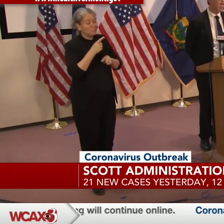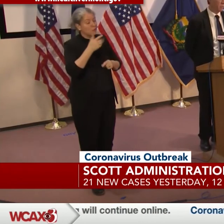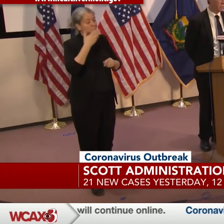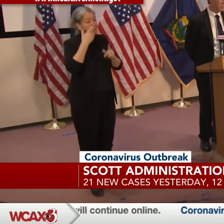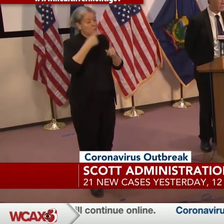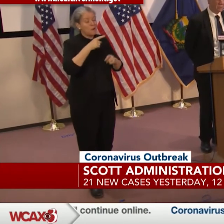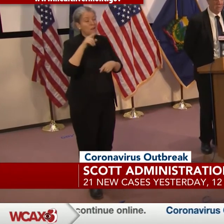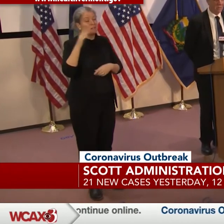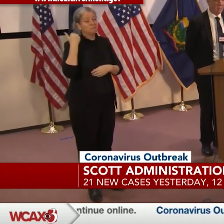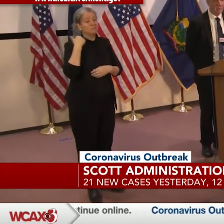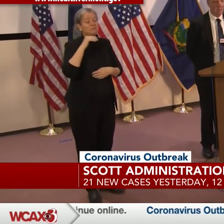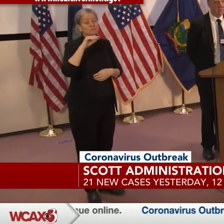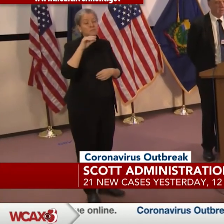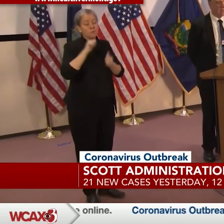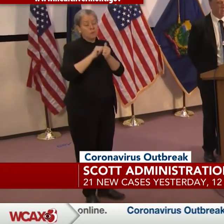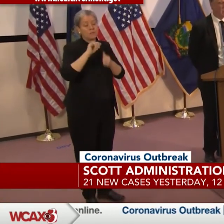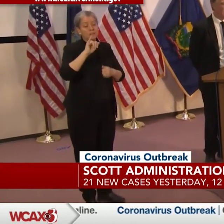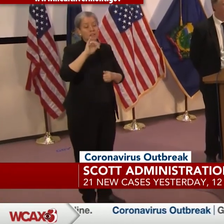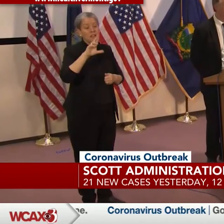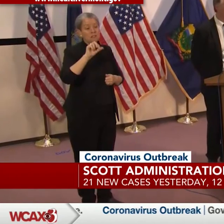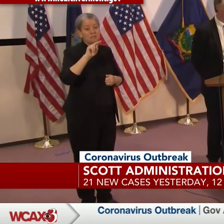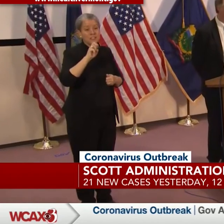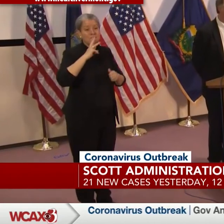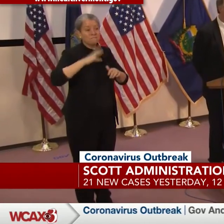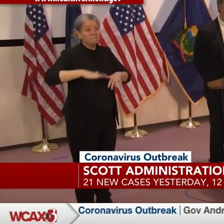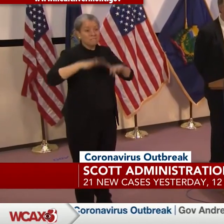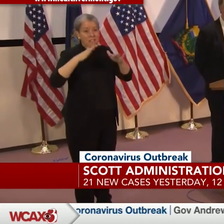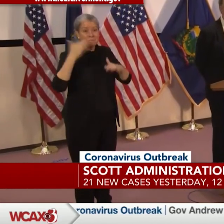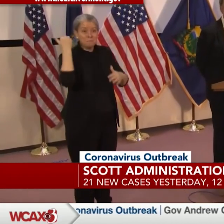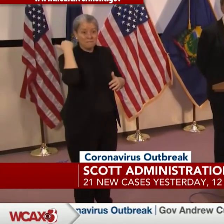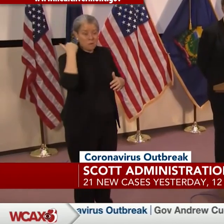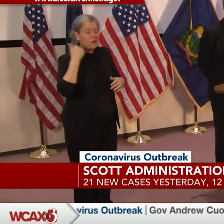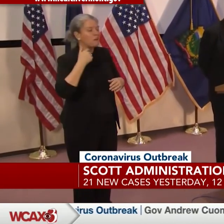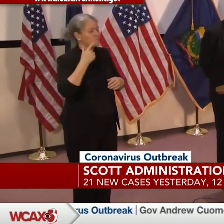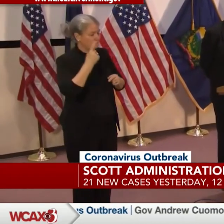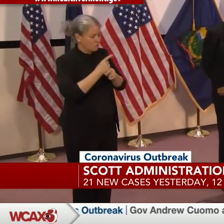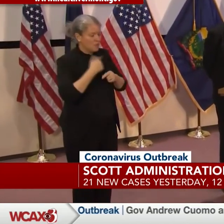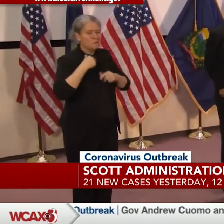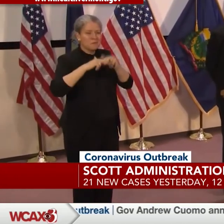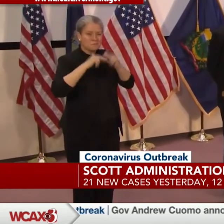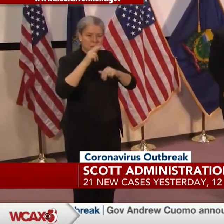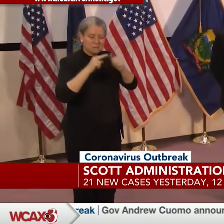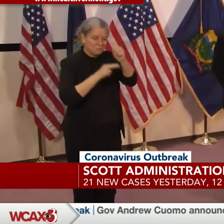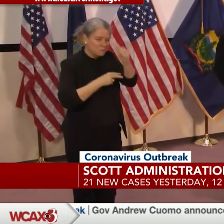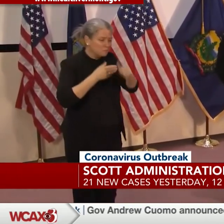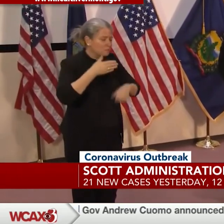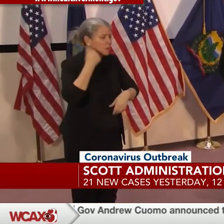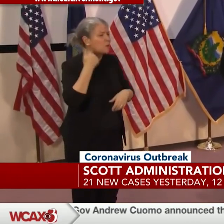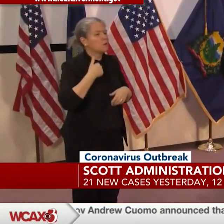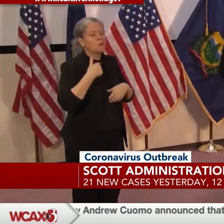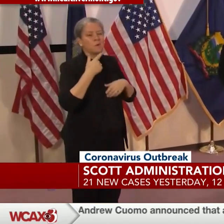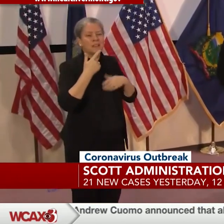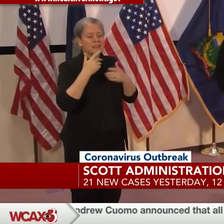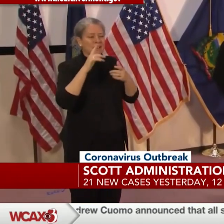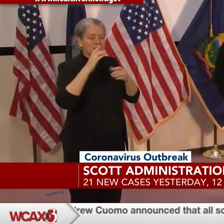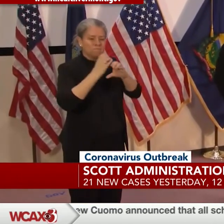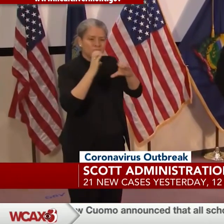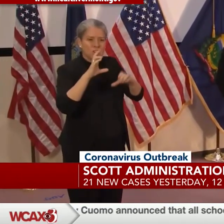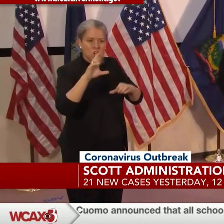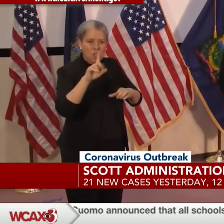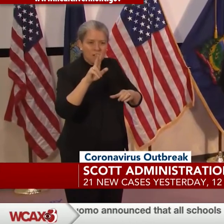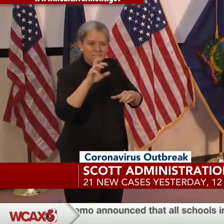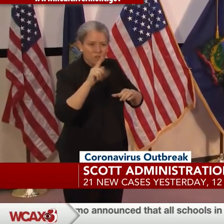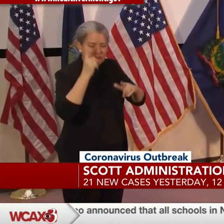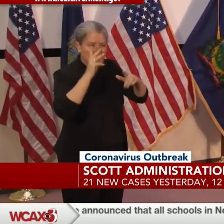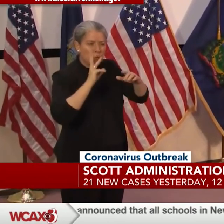that. We built bridges differently. We dealt with obstructions differently. We did many things